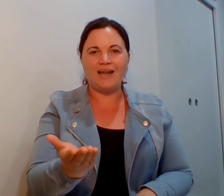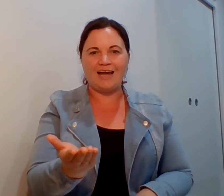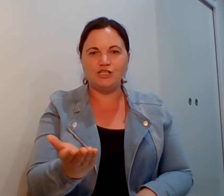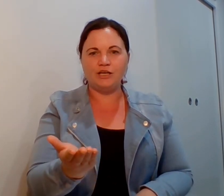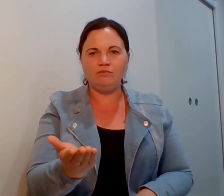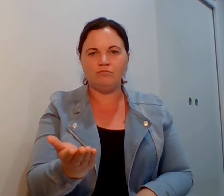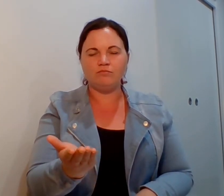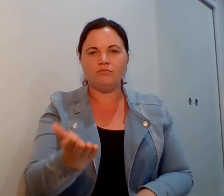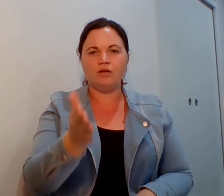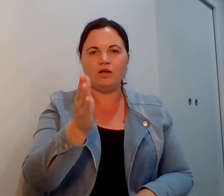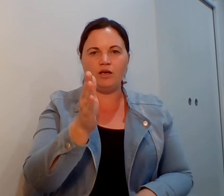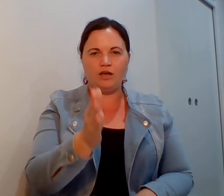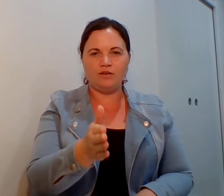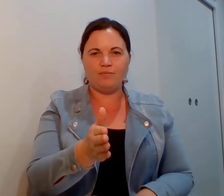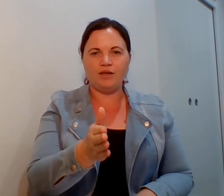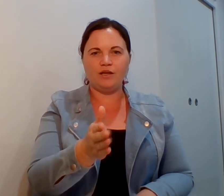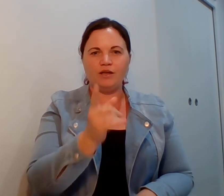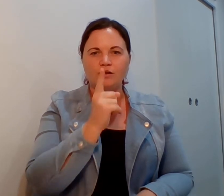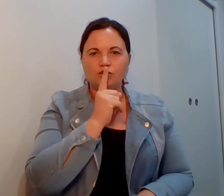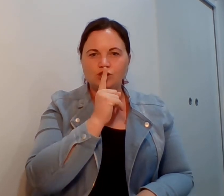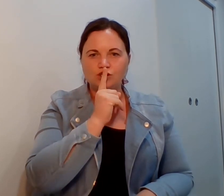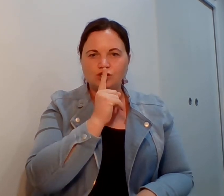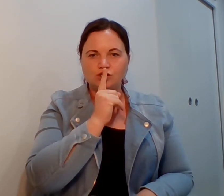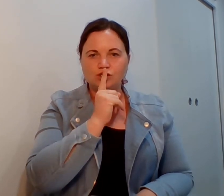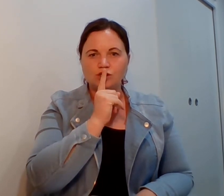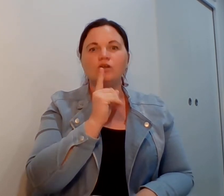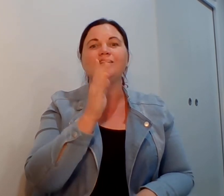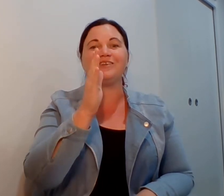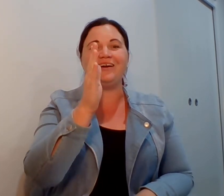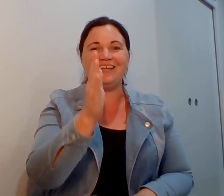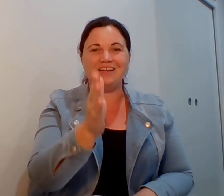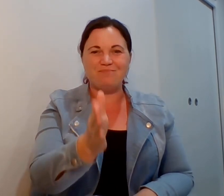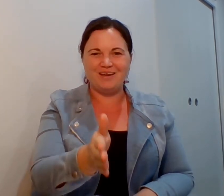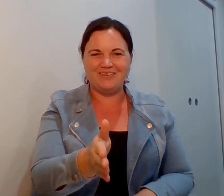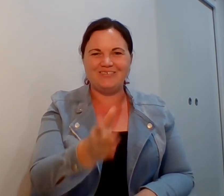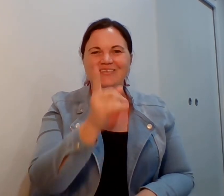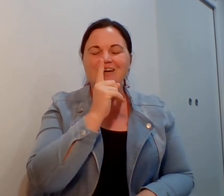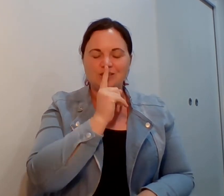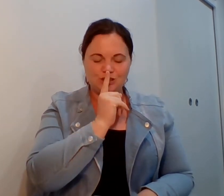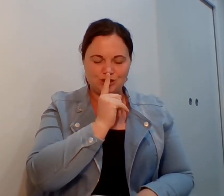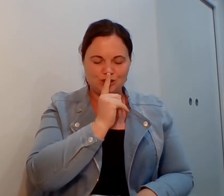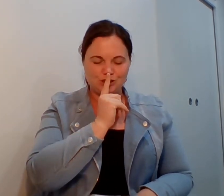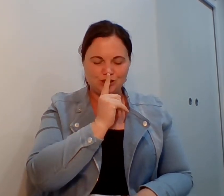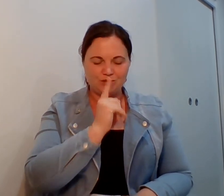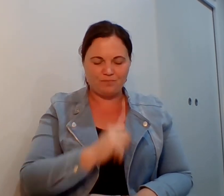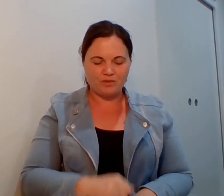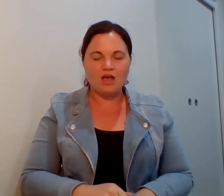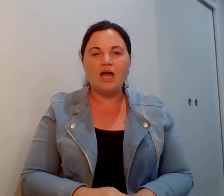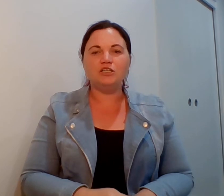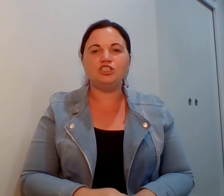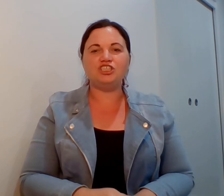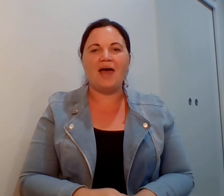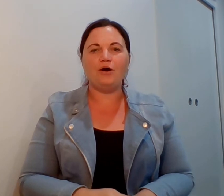Clashing in the beginning. Shhh. Sorry, in the middle. Shhh. Shadow.